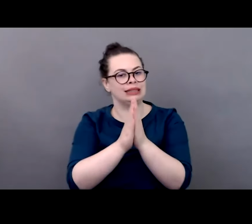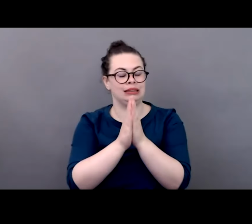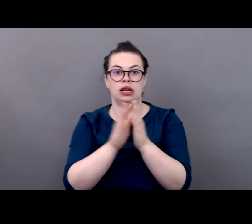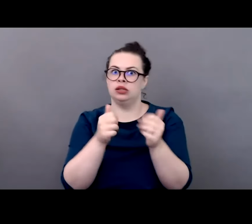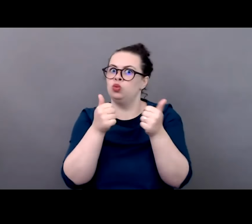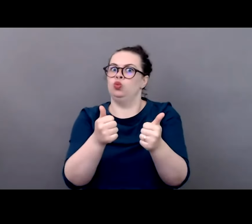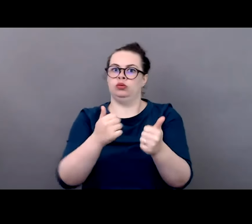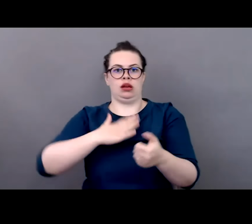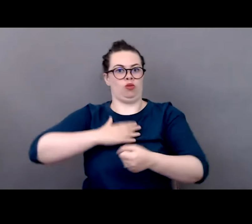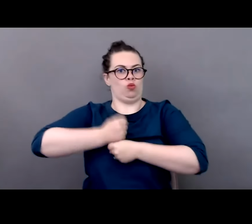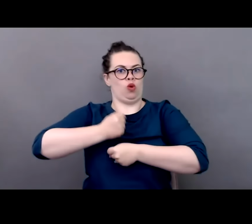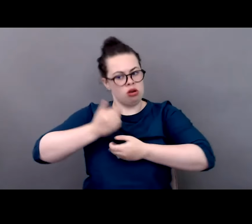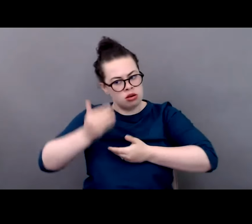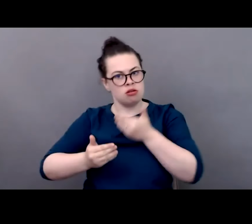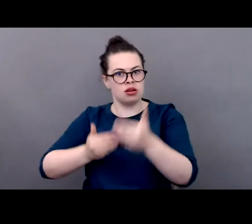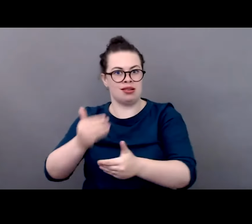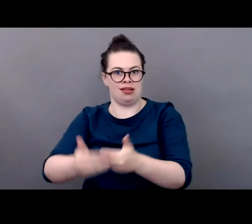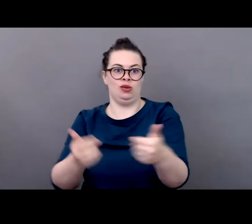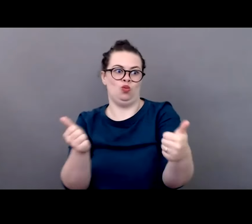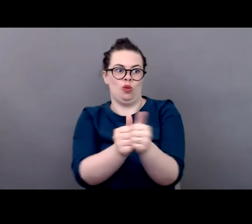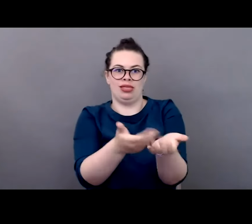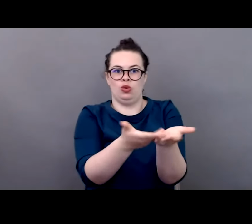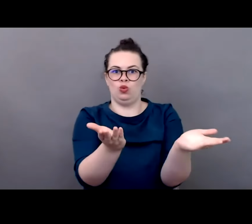made together and hand in hand with